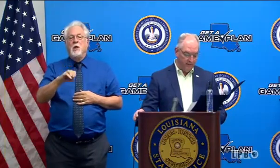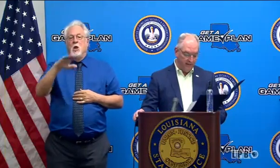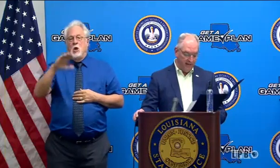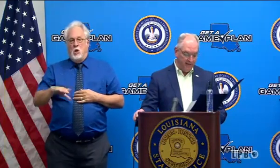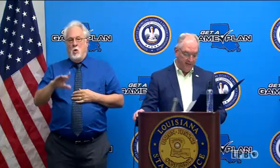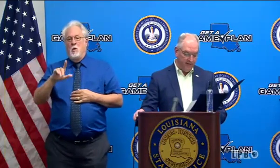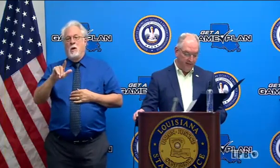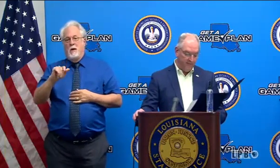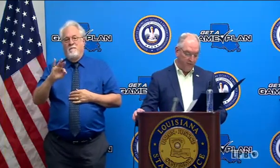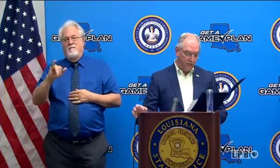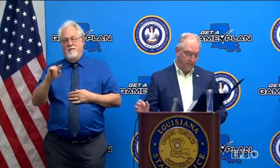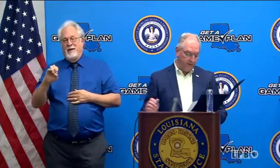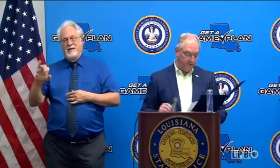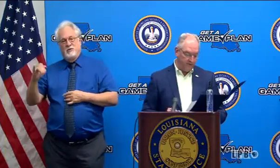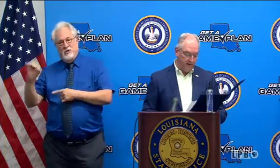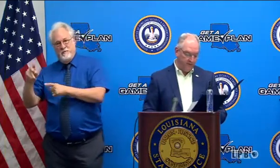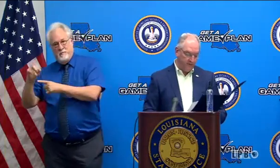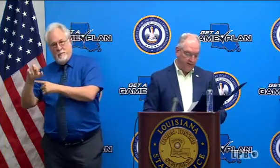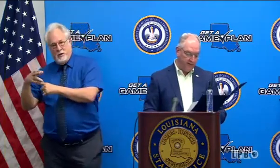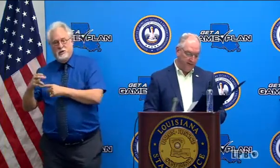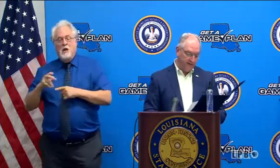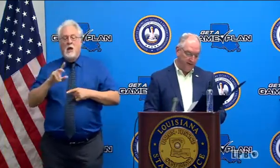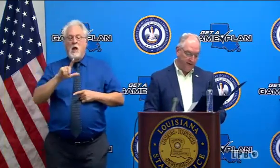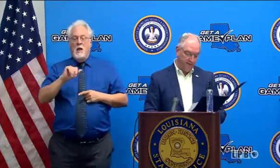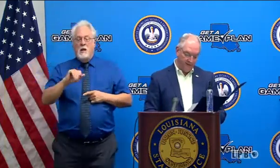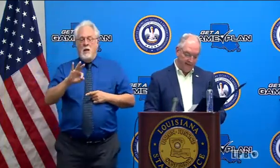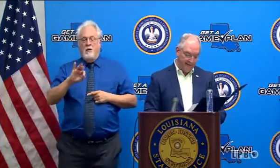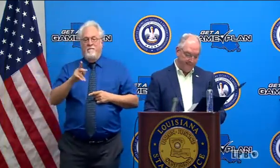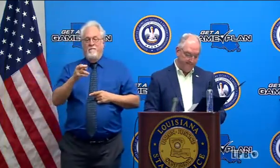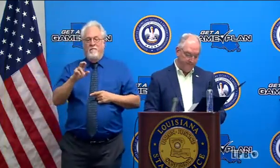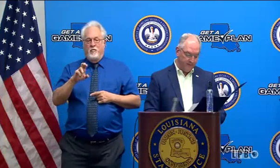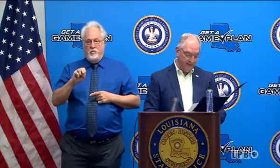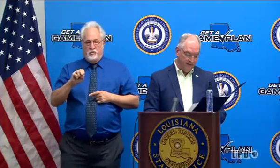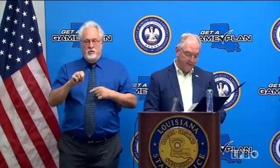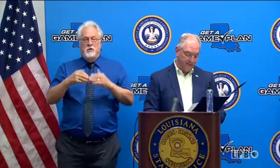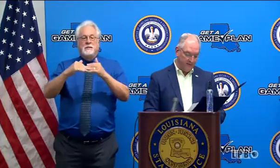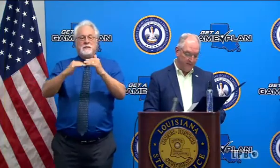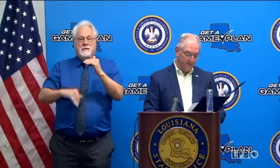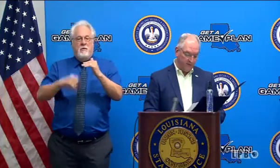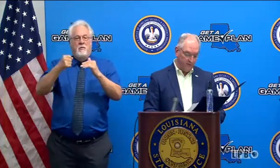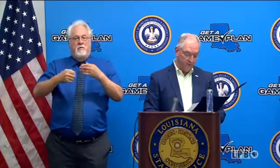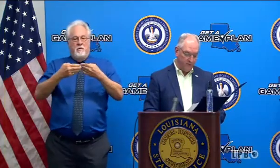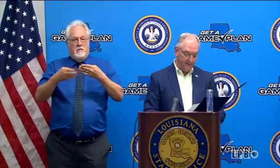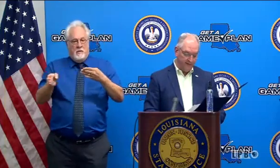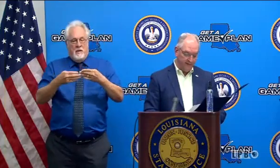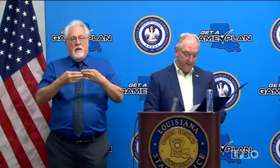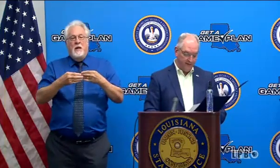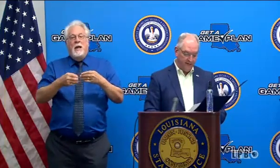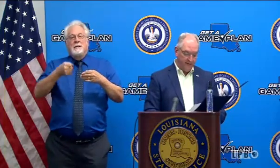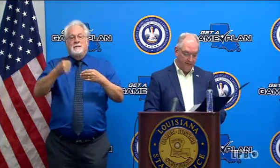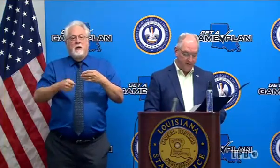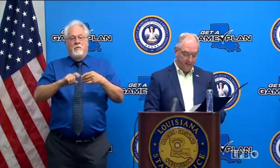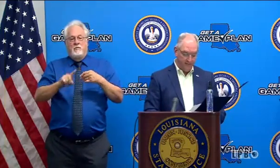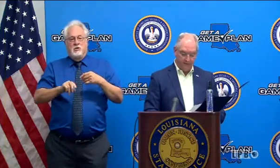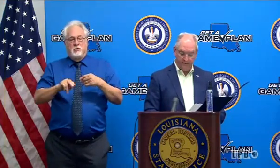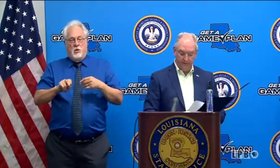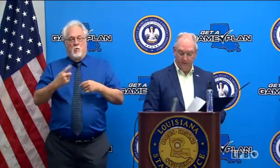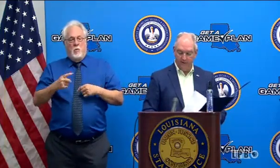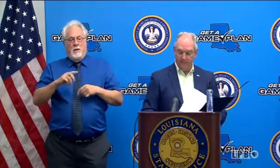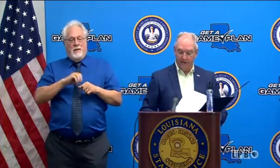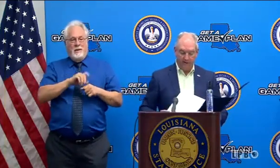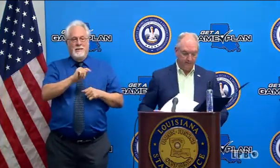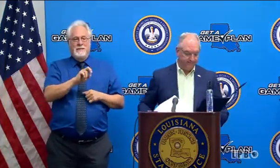Parish. And then in Lafourche Parish, south of the Leon Terreo floodgate and south of Zone 1 in